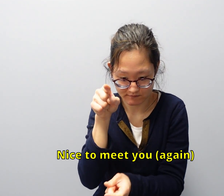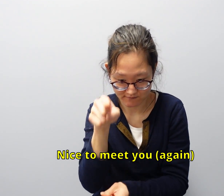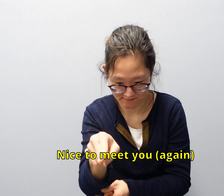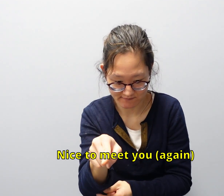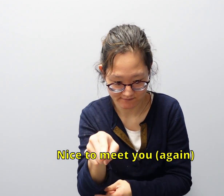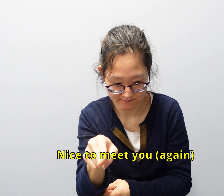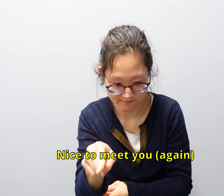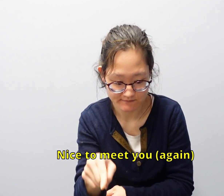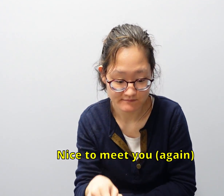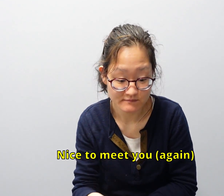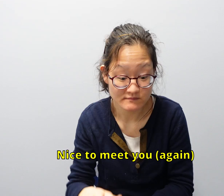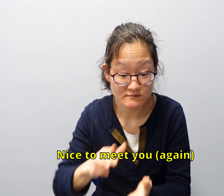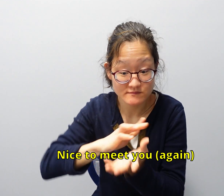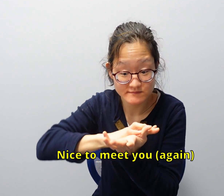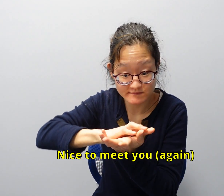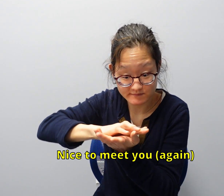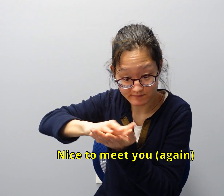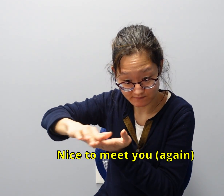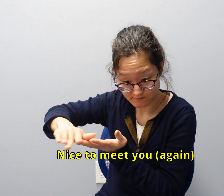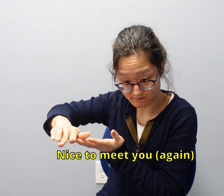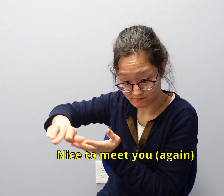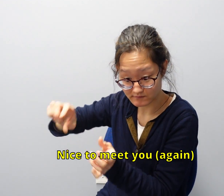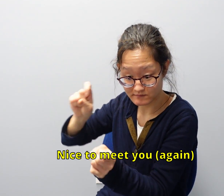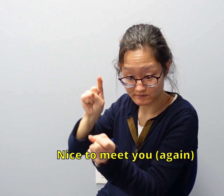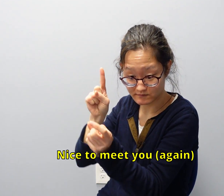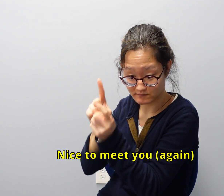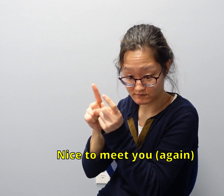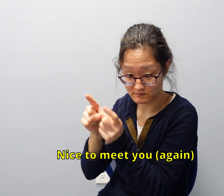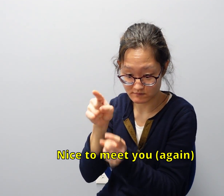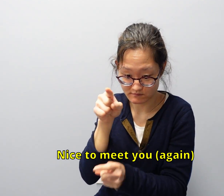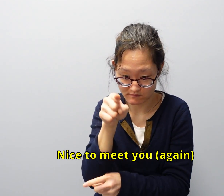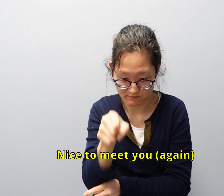Again, nice to meet you.